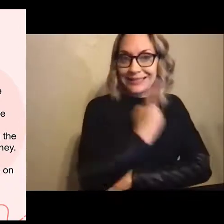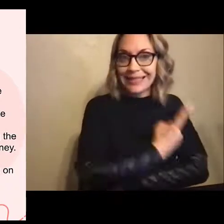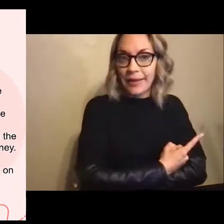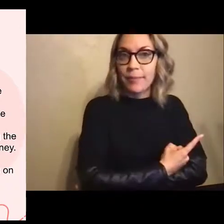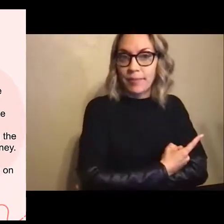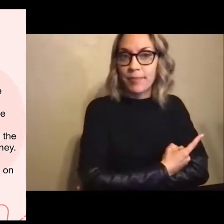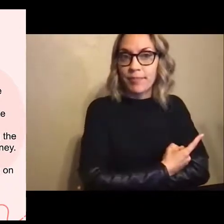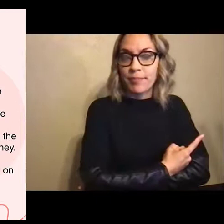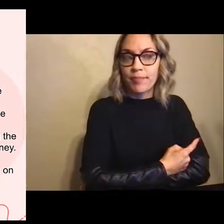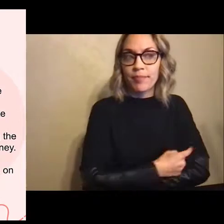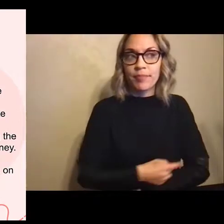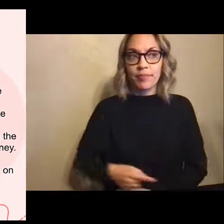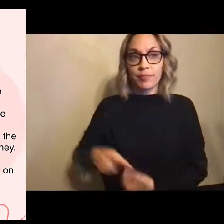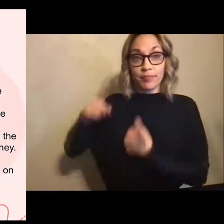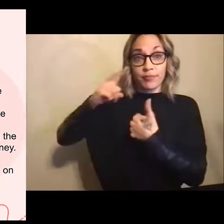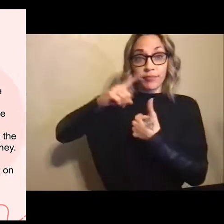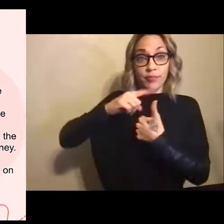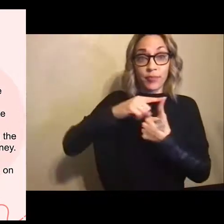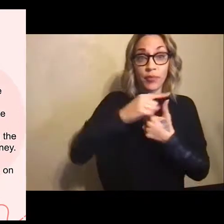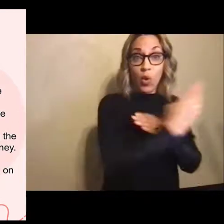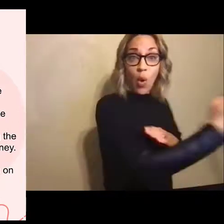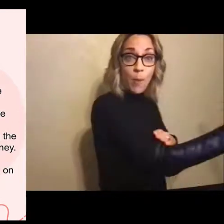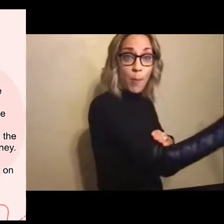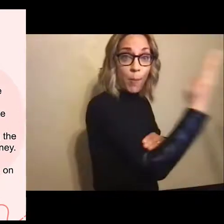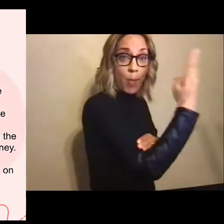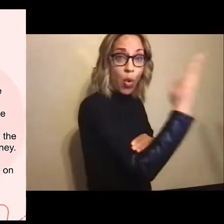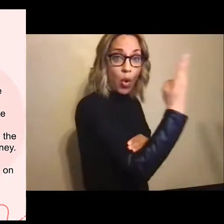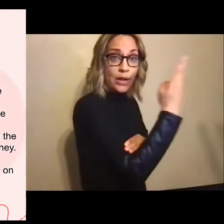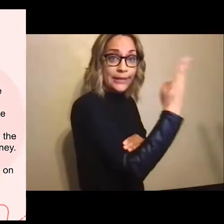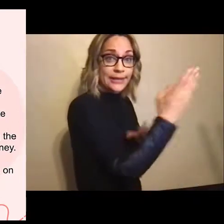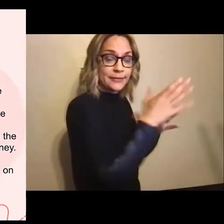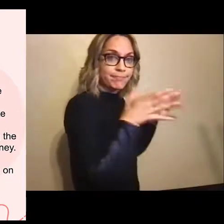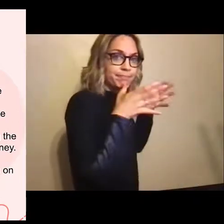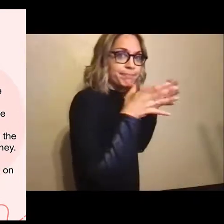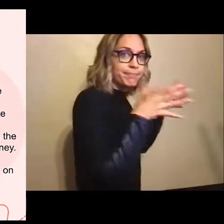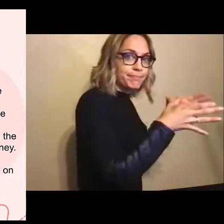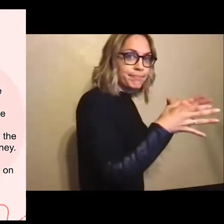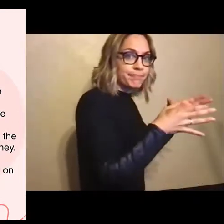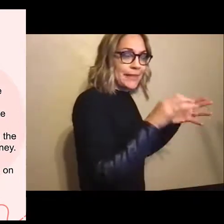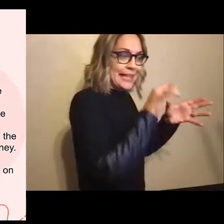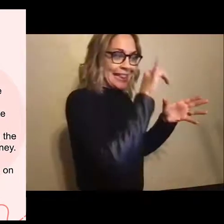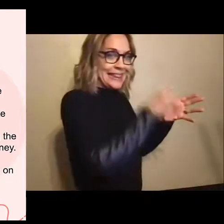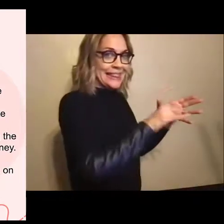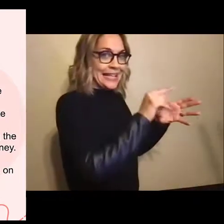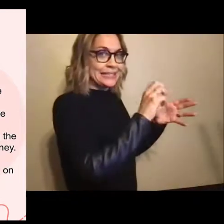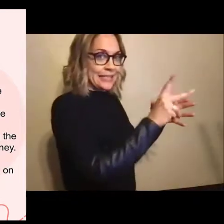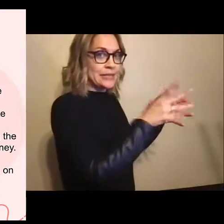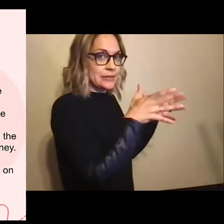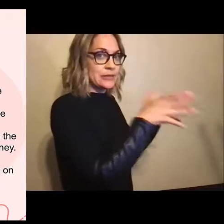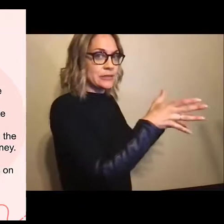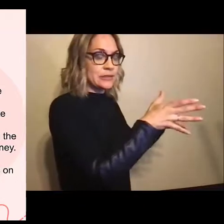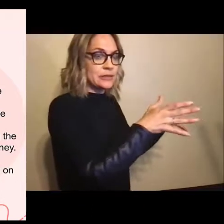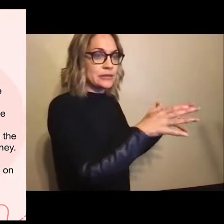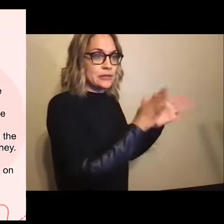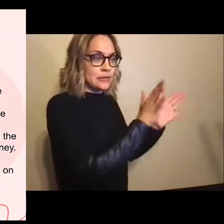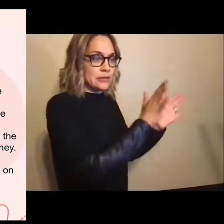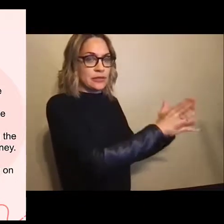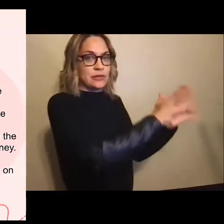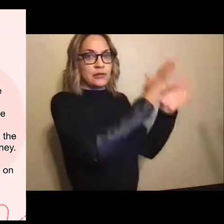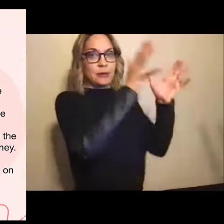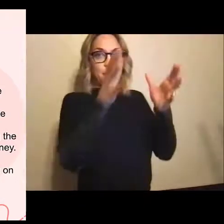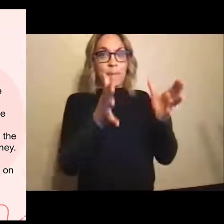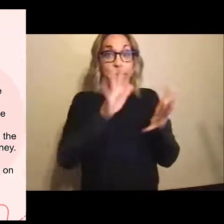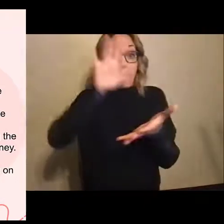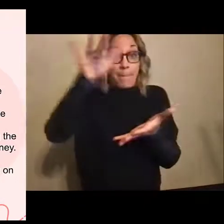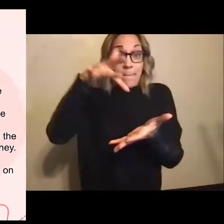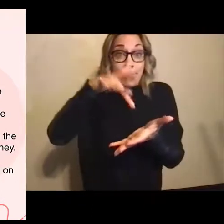Say, for example, you have 3 work days in one day. We've got the morning when we chunk the day up, right? We've got the morning, we can focus